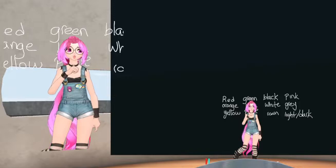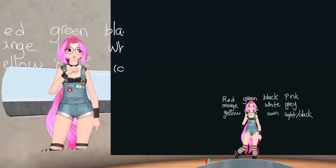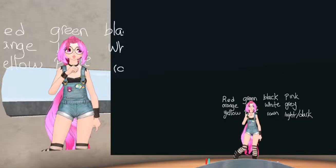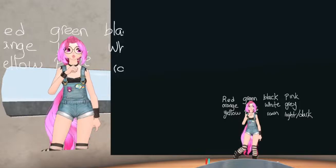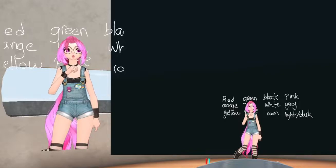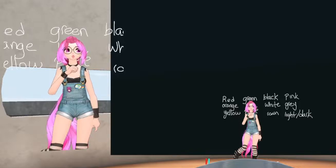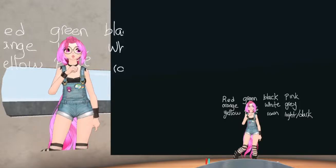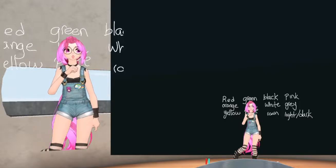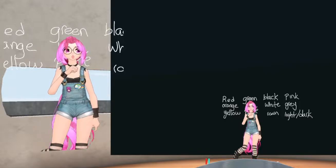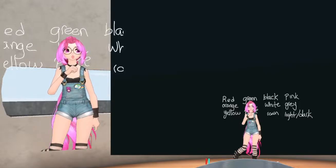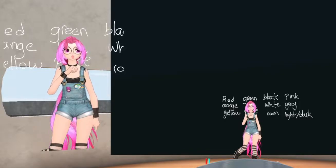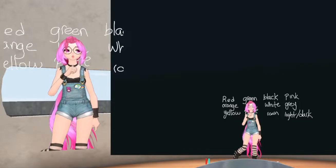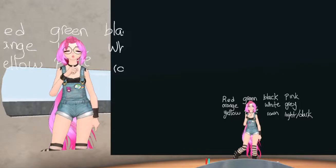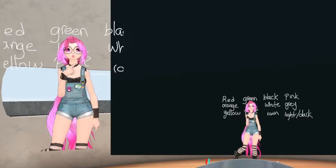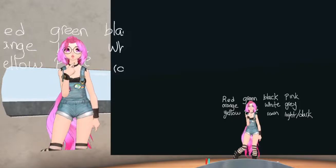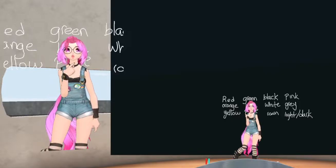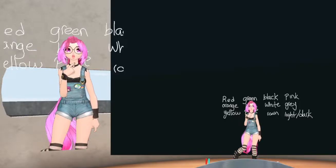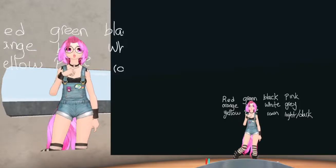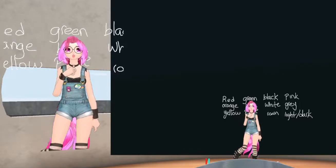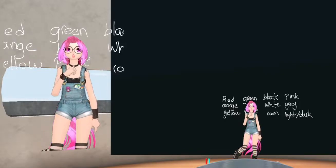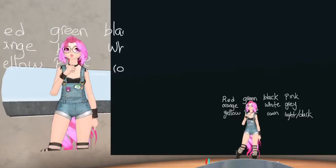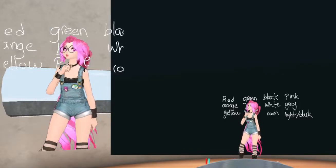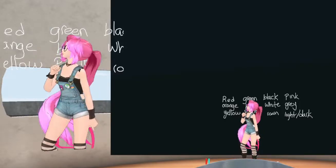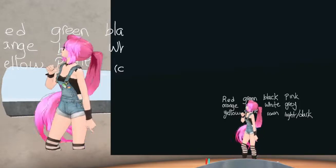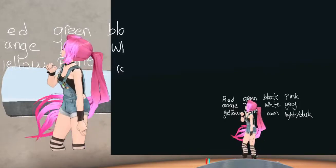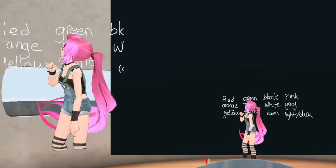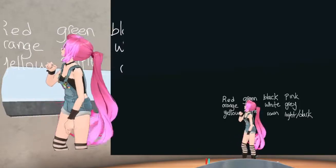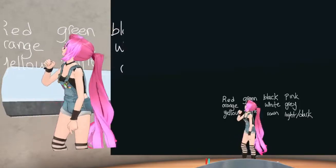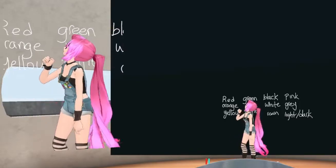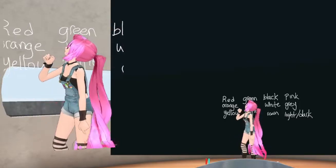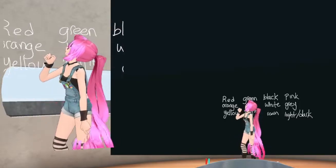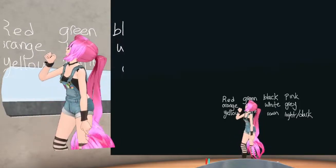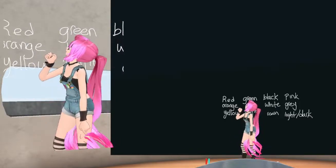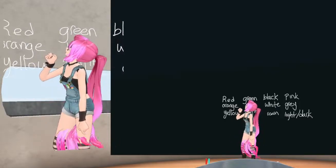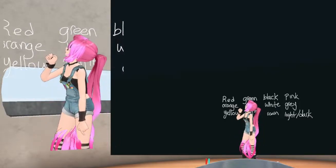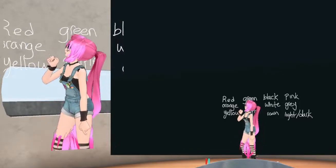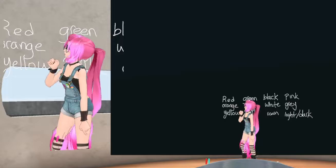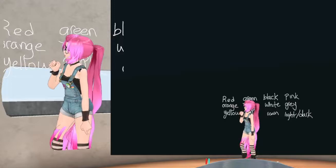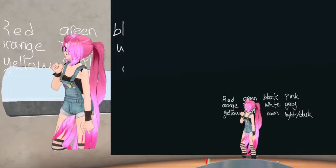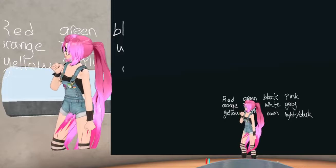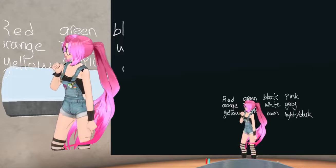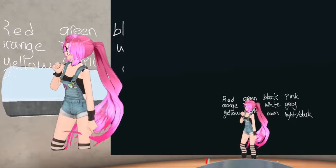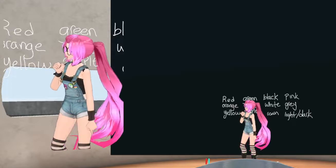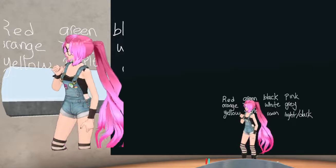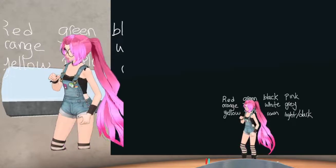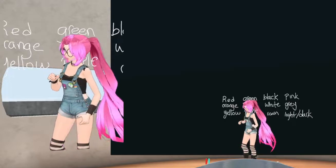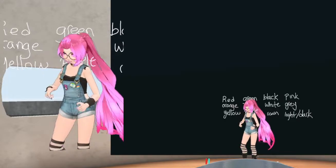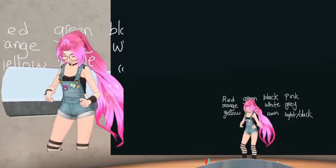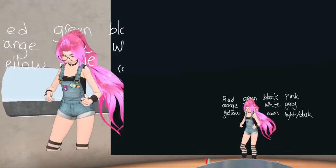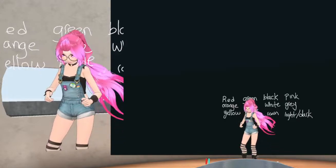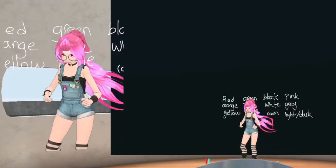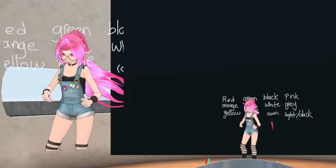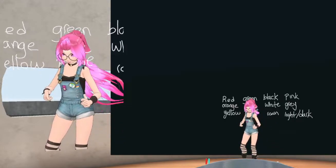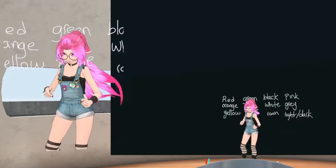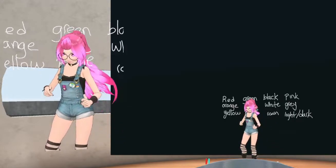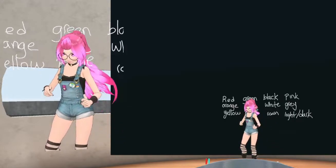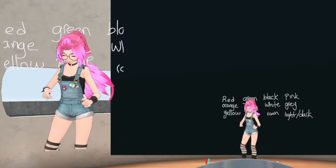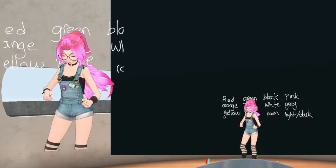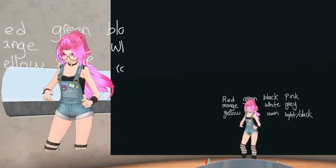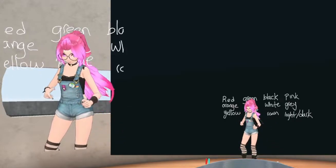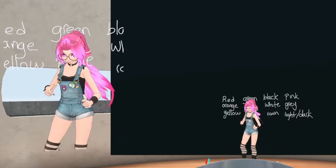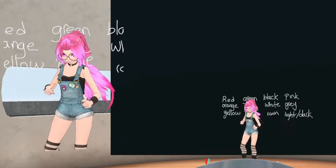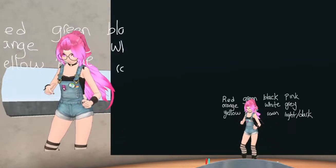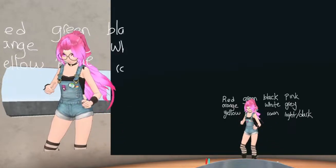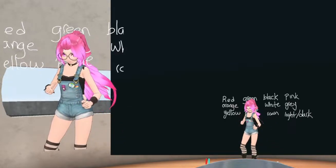orange underneath your chin. So not on it, underneath. I think that's right. Oh, I'm a little off here because of VR. Hold on.